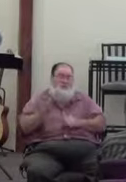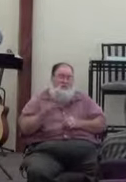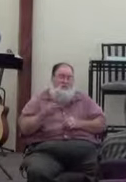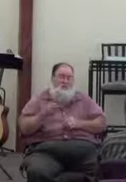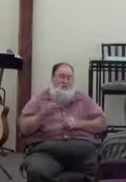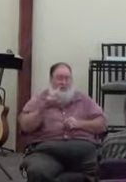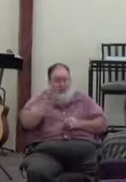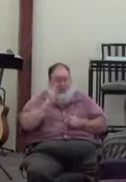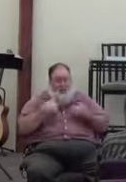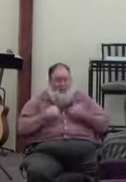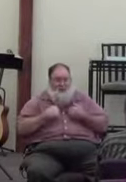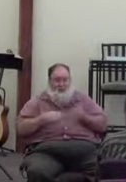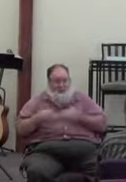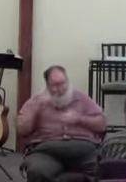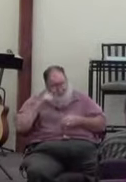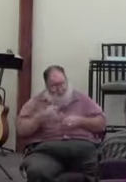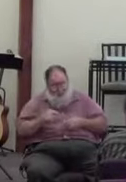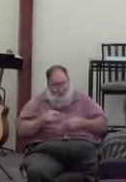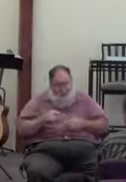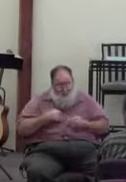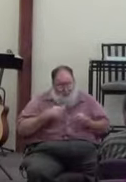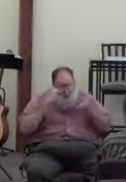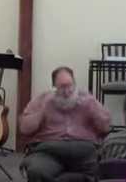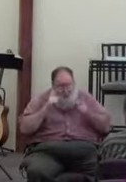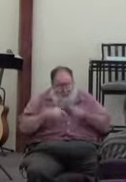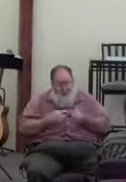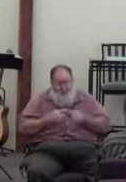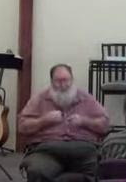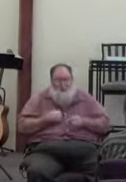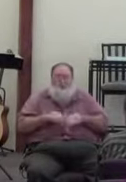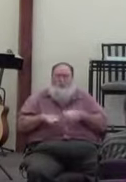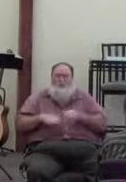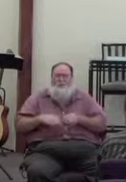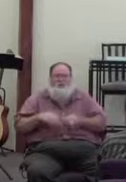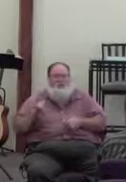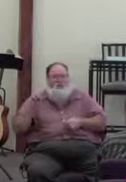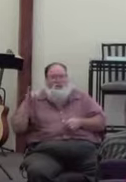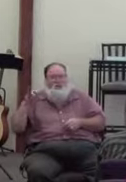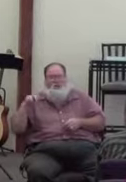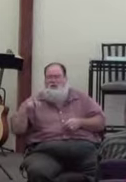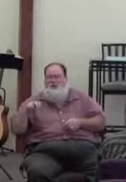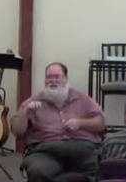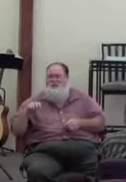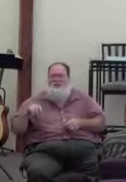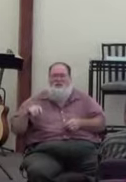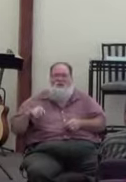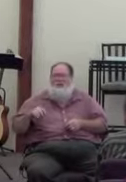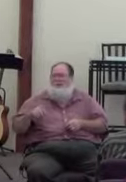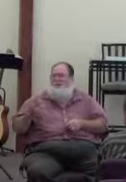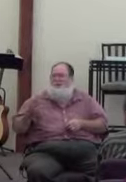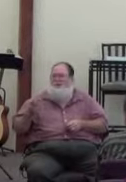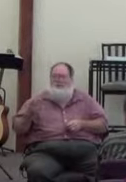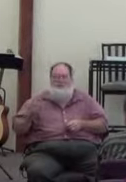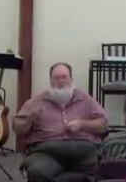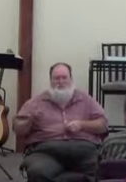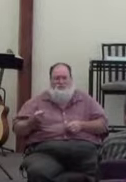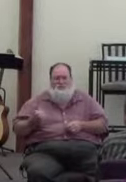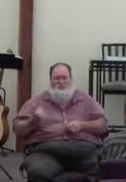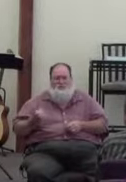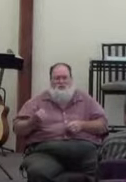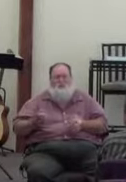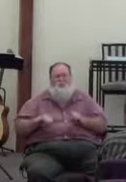And what's cool about it, we're walking around with Heath and Trina and Andrew. You know what?